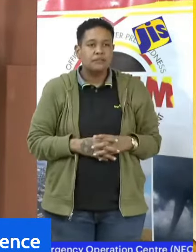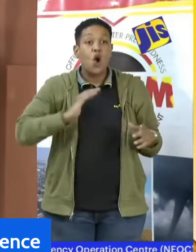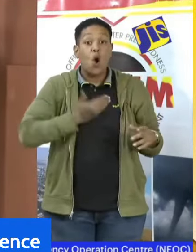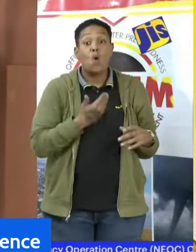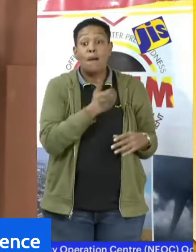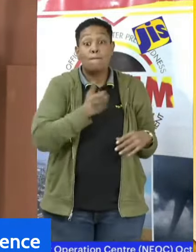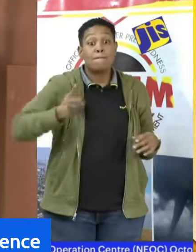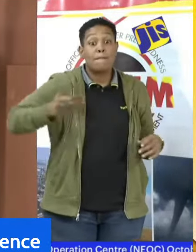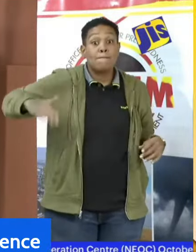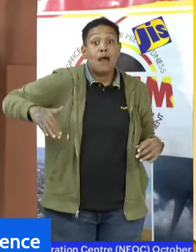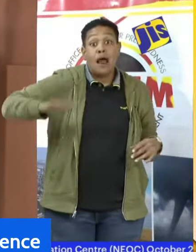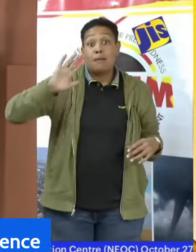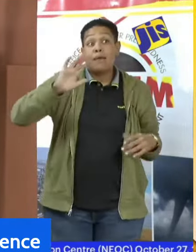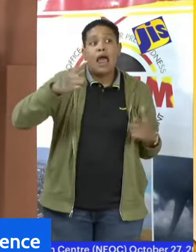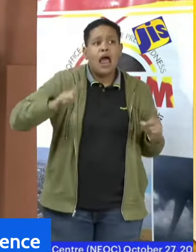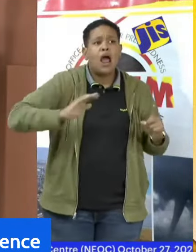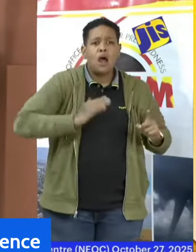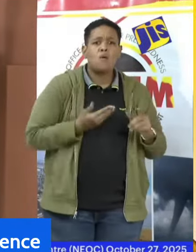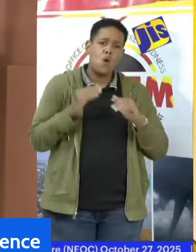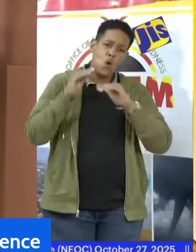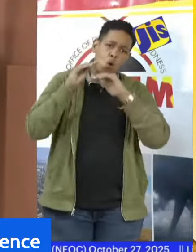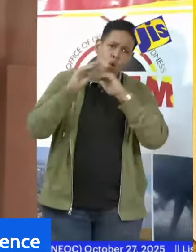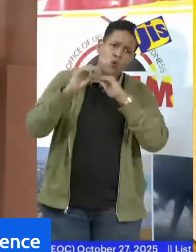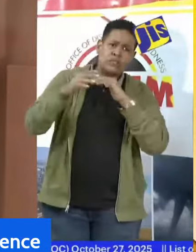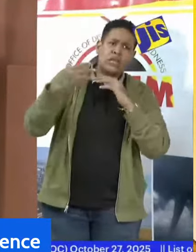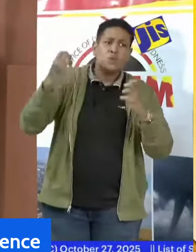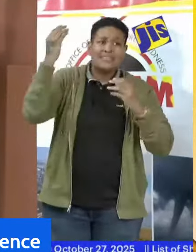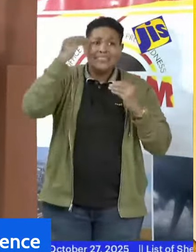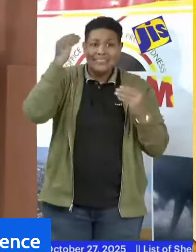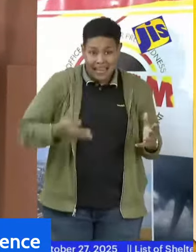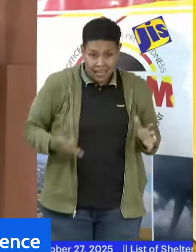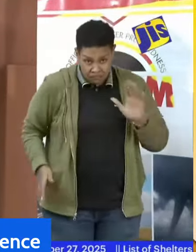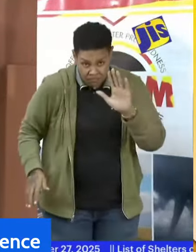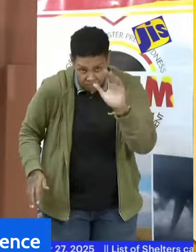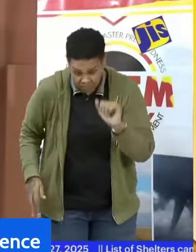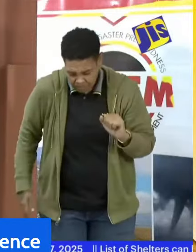members of parliament, our councillors, and I want to say this.